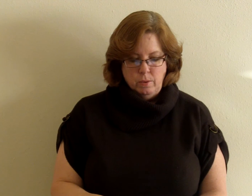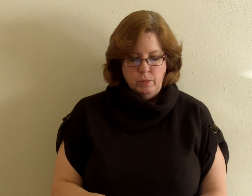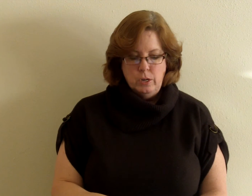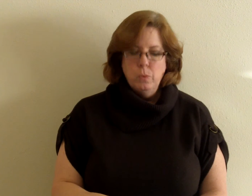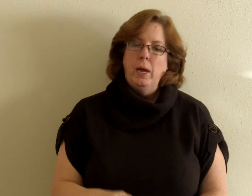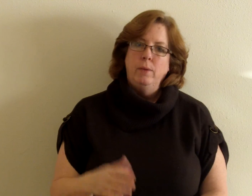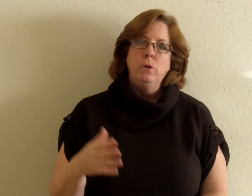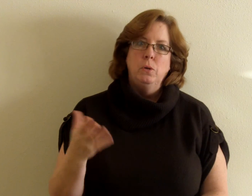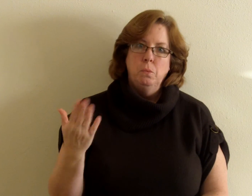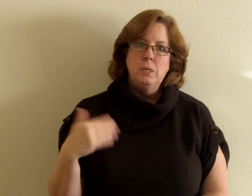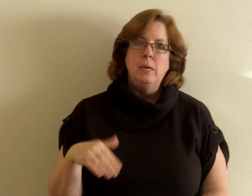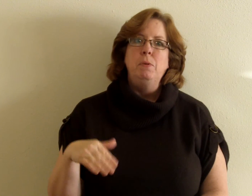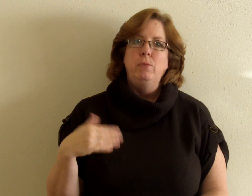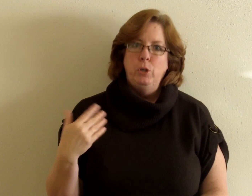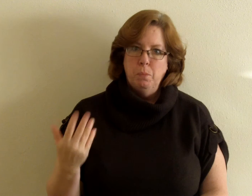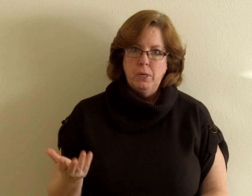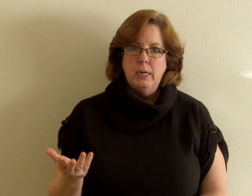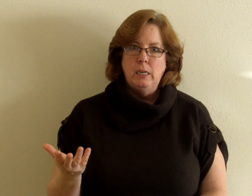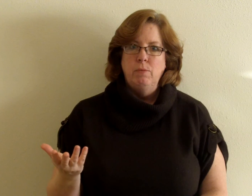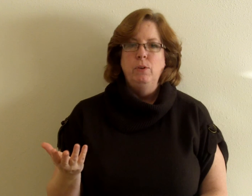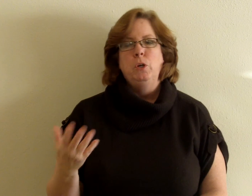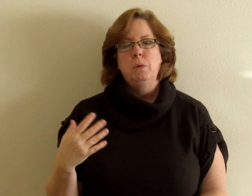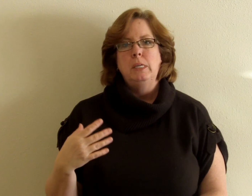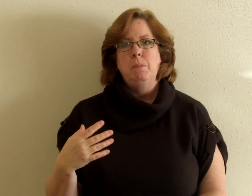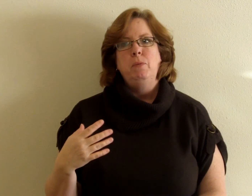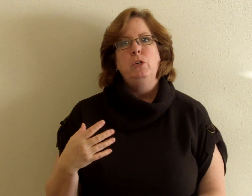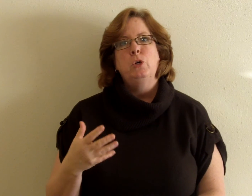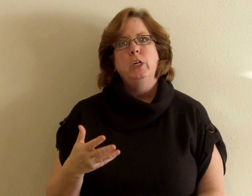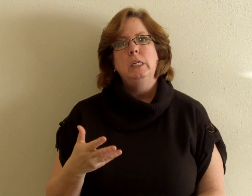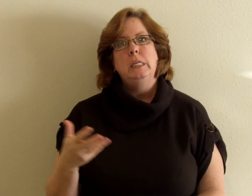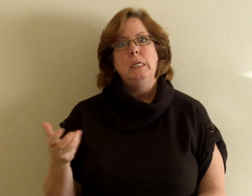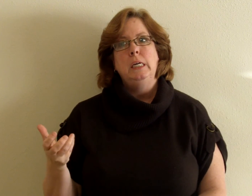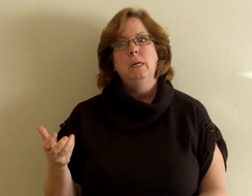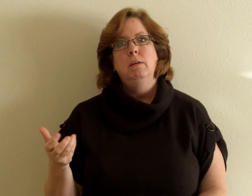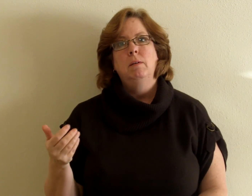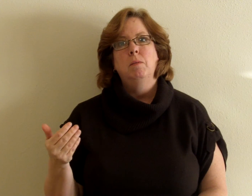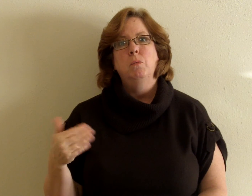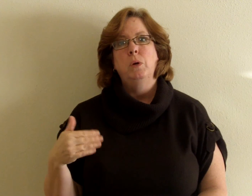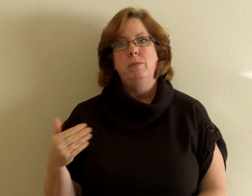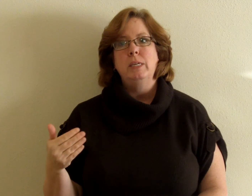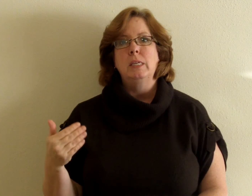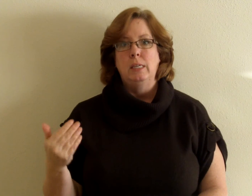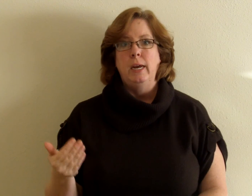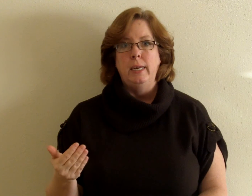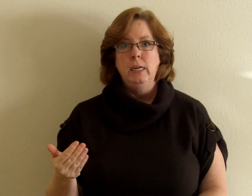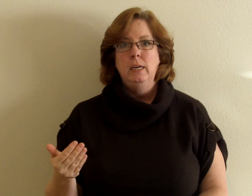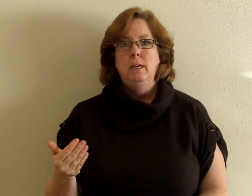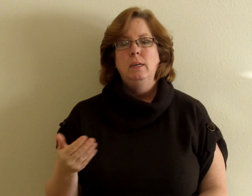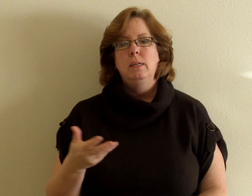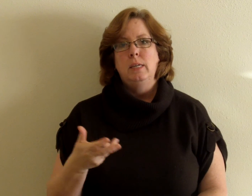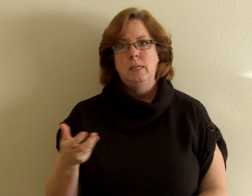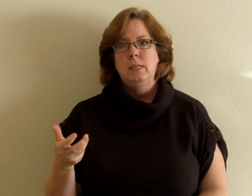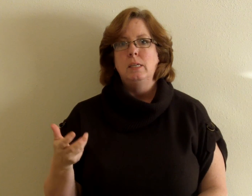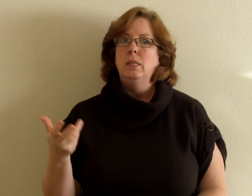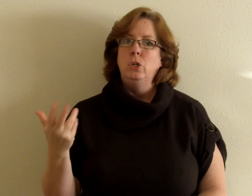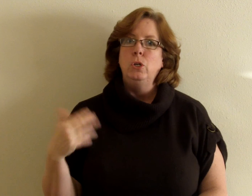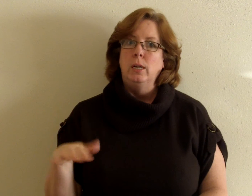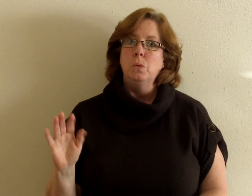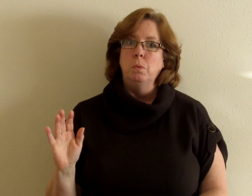Then you will have your receptive and your productive. Your receptive is you're going to see one of us signing sentences, and then you tell us what we